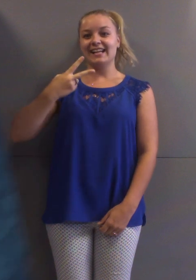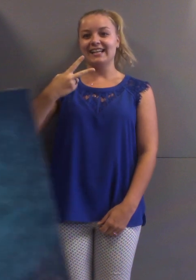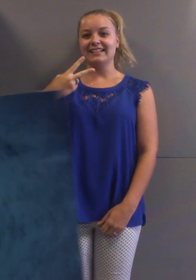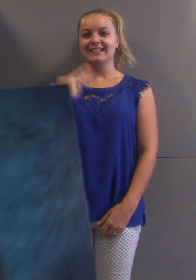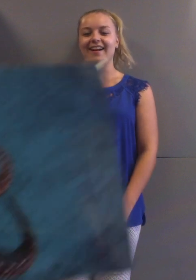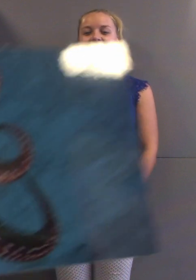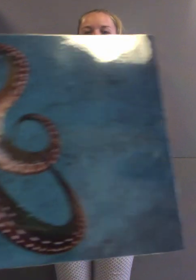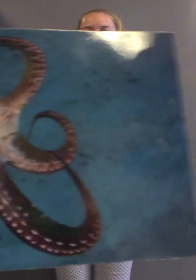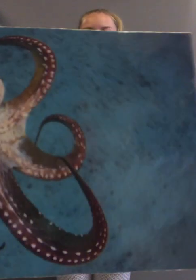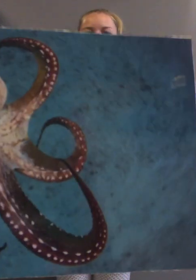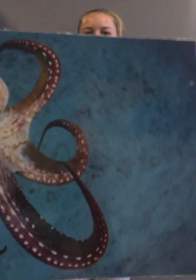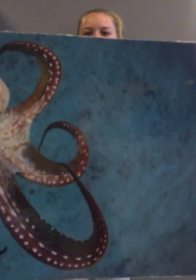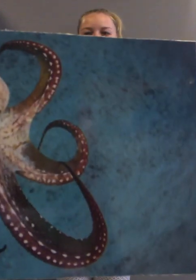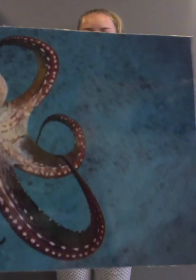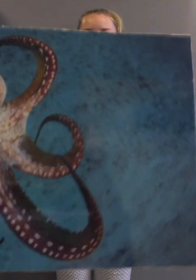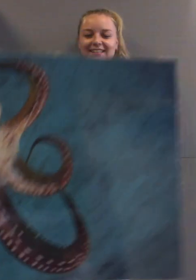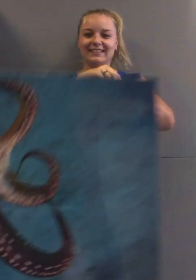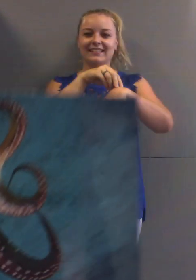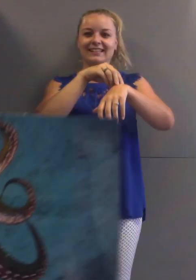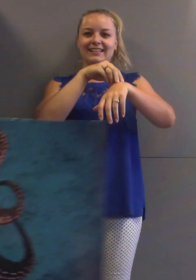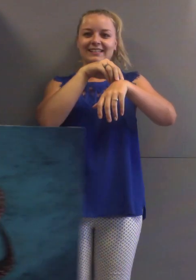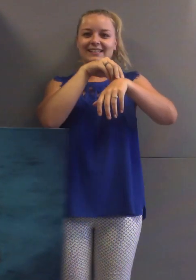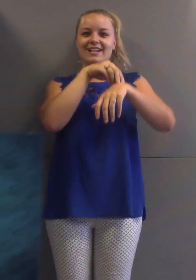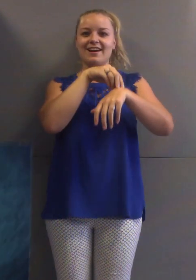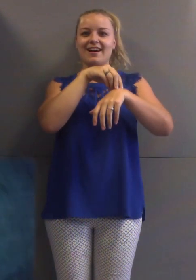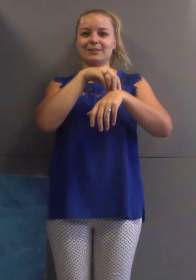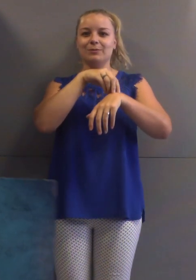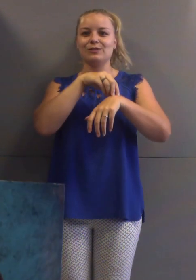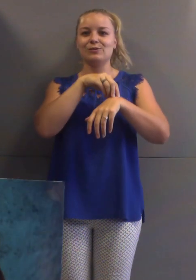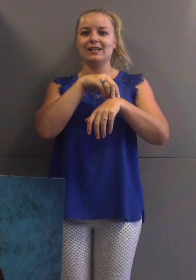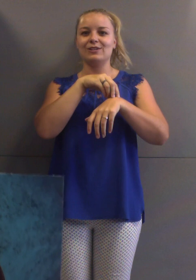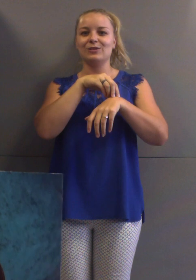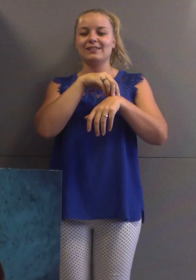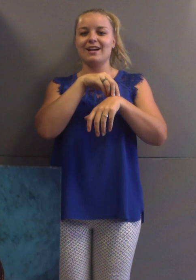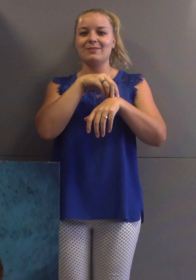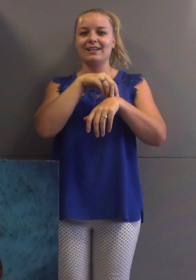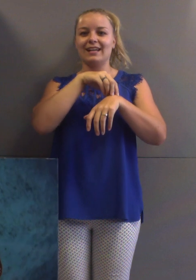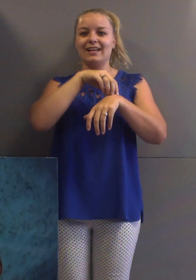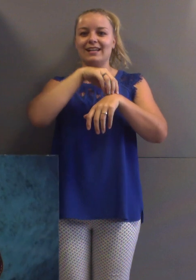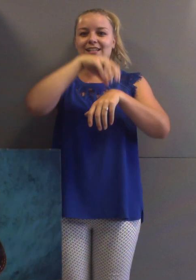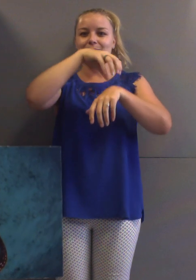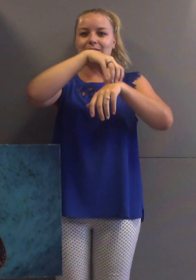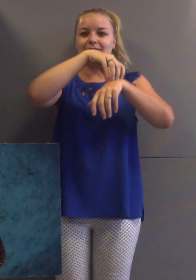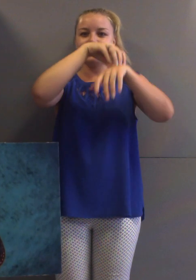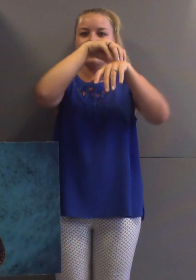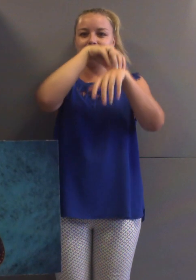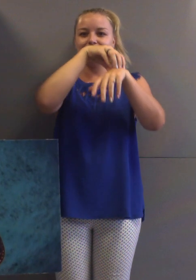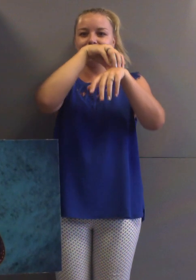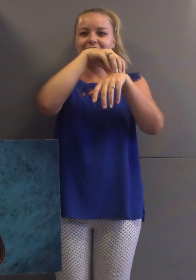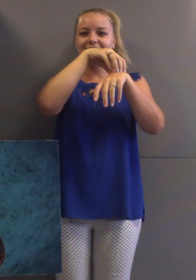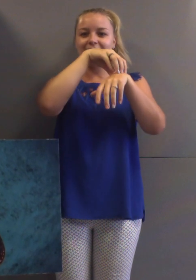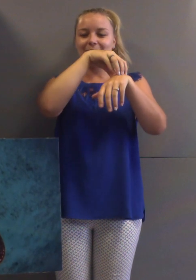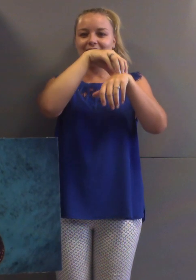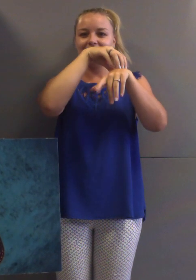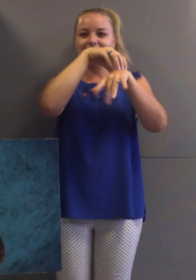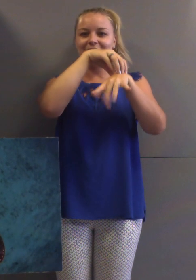Second, octopus. To sign octopus, you take your dominant hand and put it on top of your non-dominant hand and